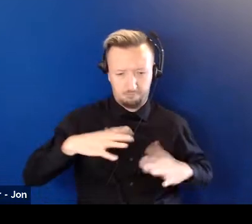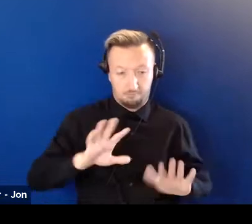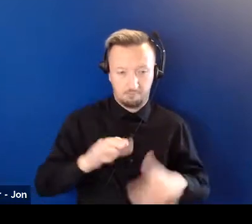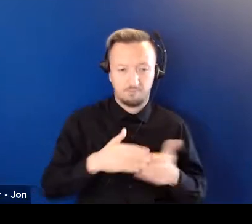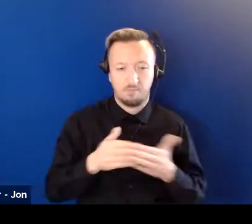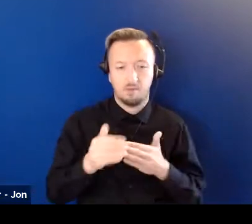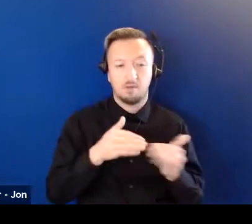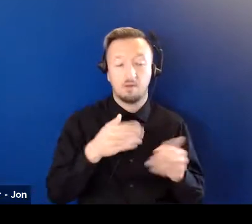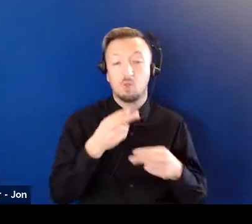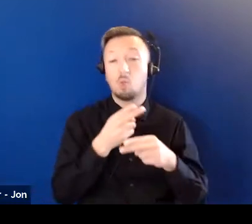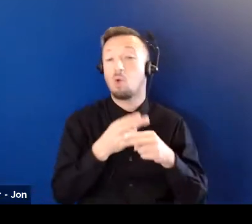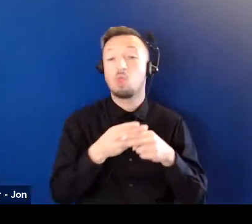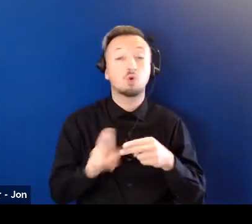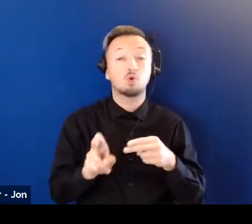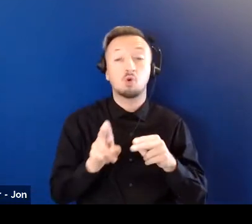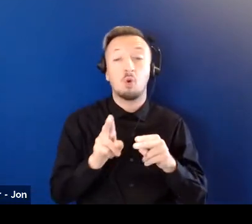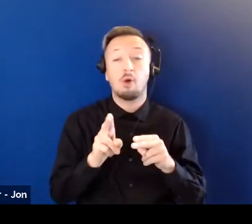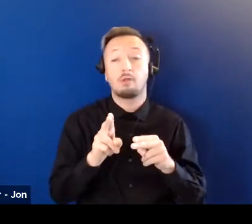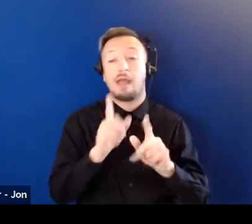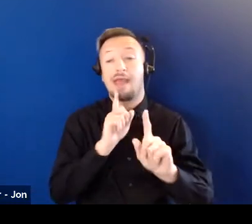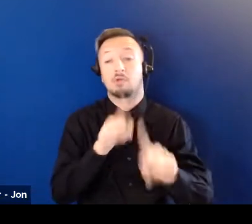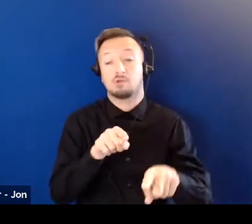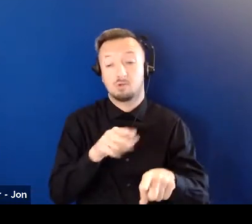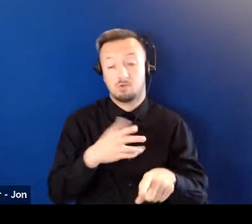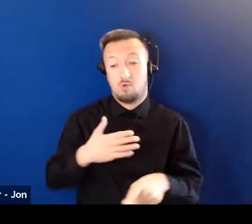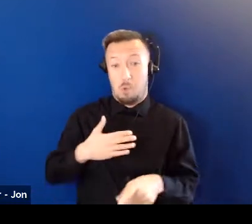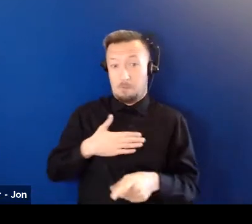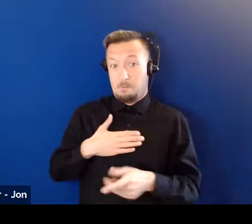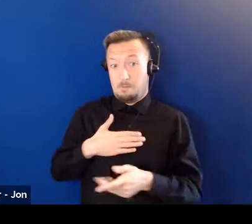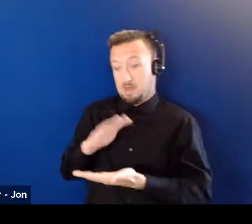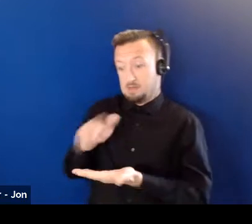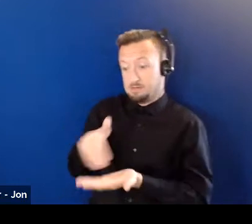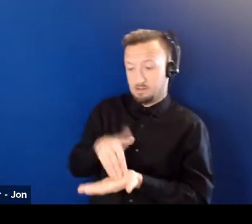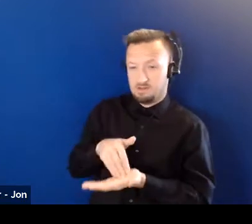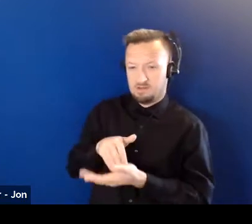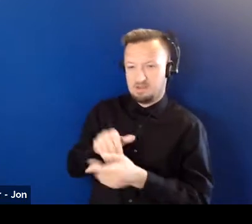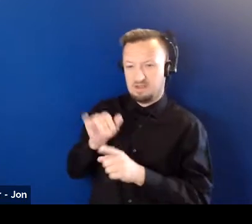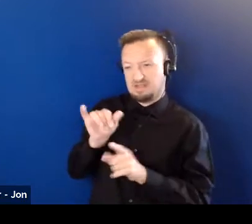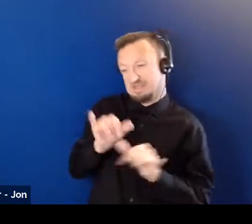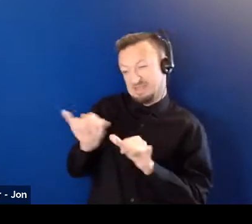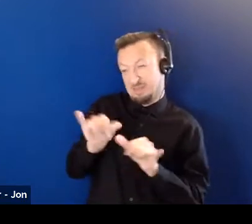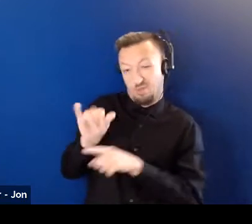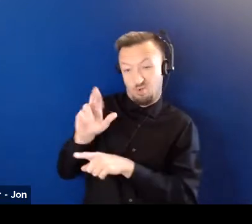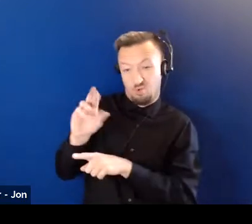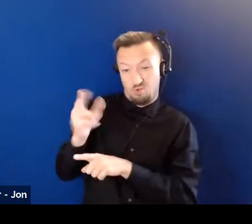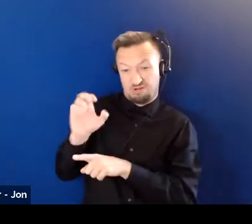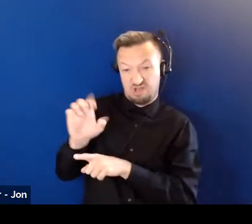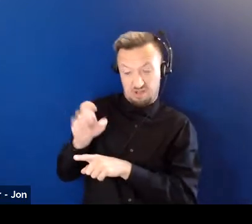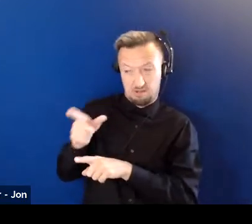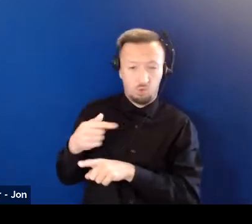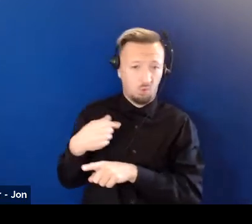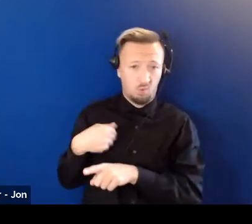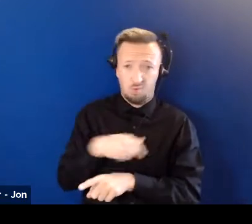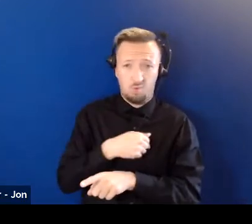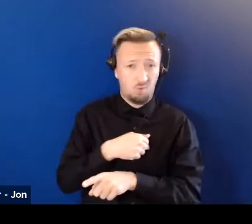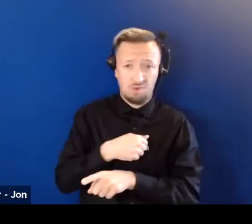So the short answer to this question for my center, similarly to what Rochelle just said, is we did not